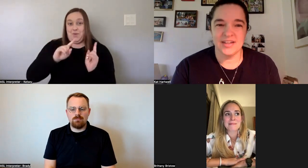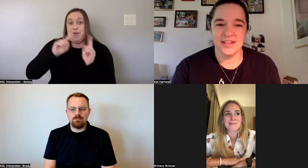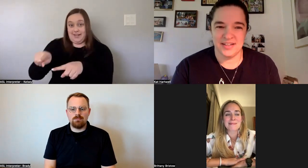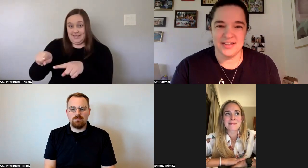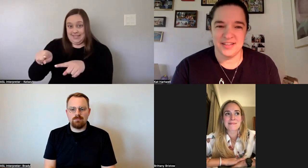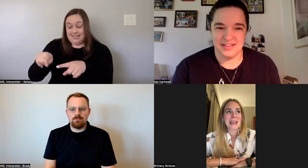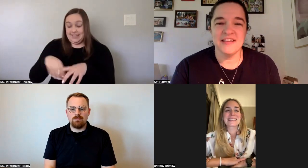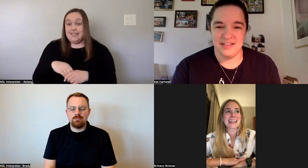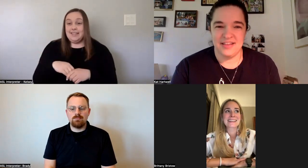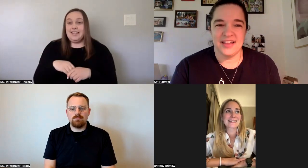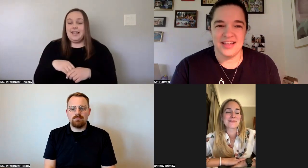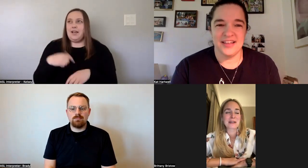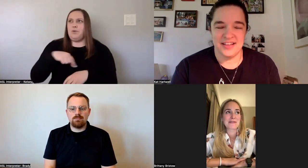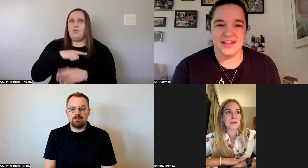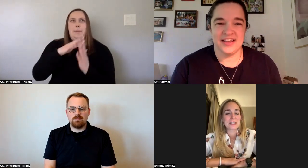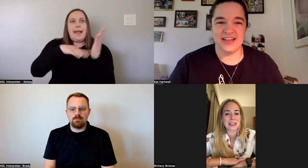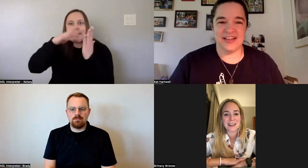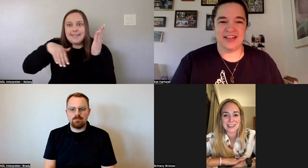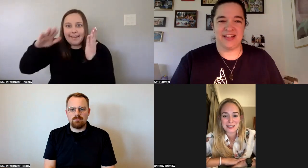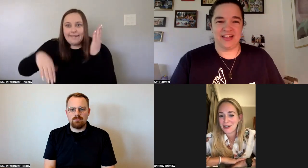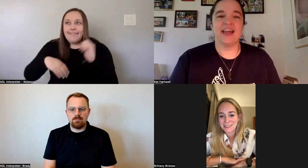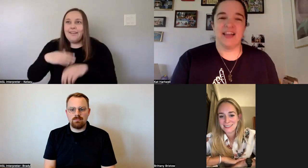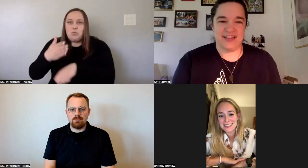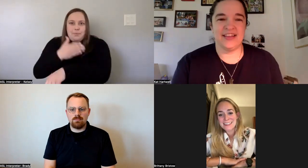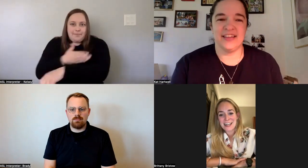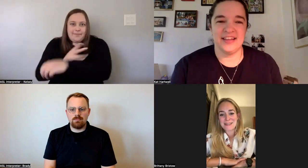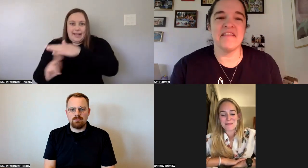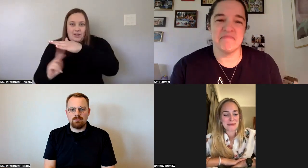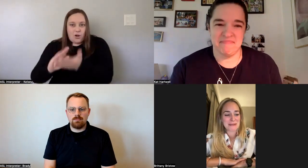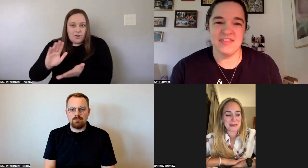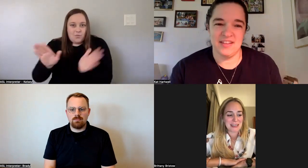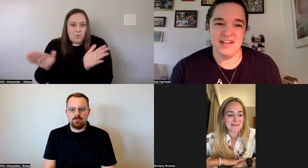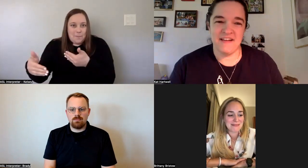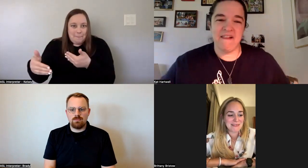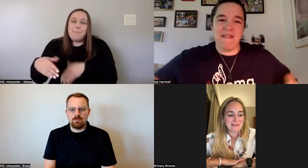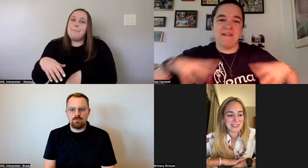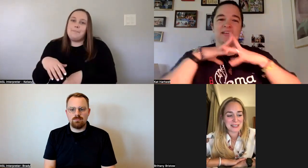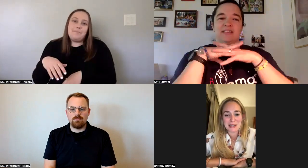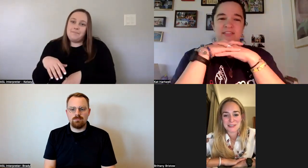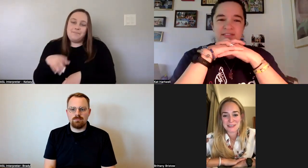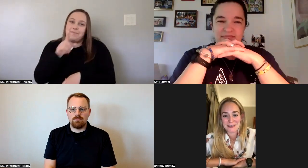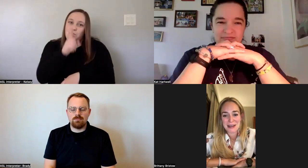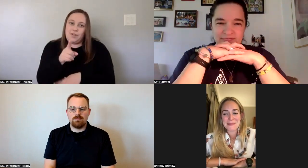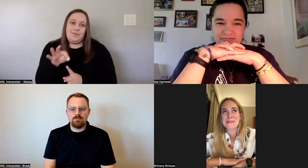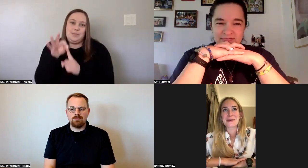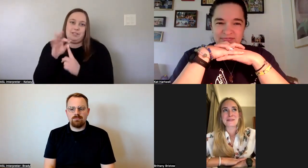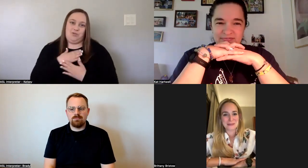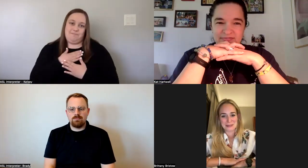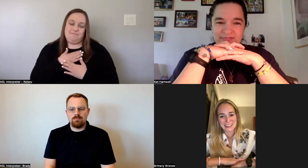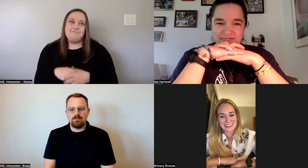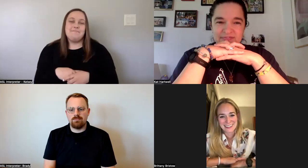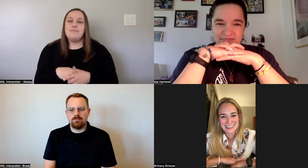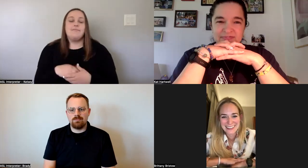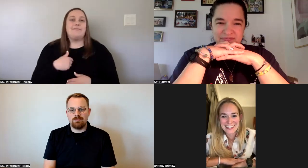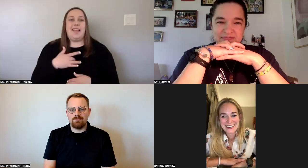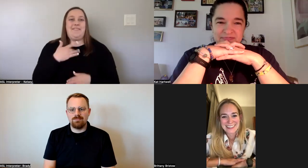we're painting and refurbishing a kindergarten, which was really, really special. So I'm in a wonderful